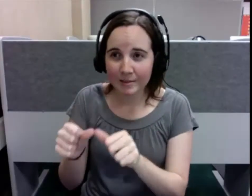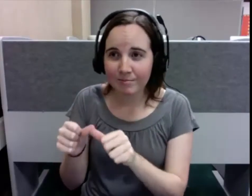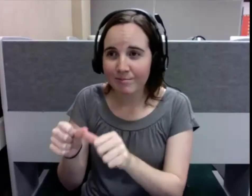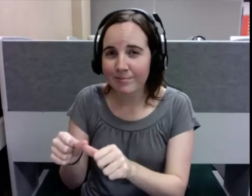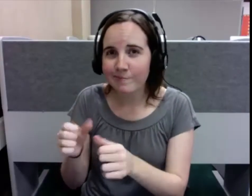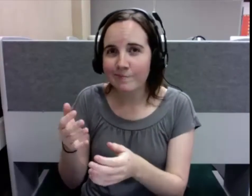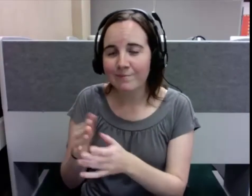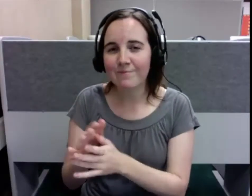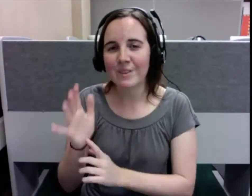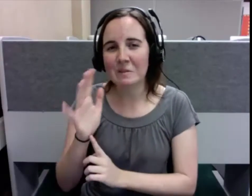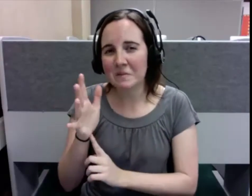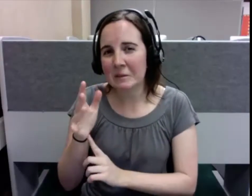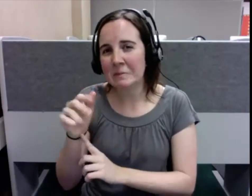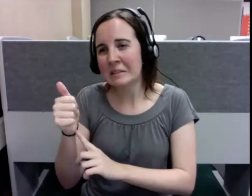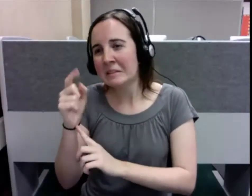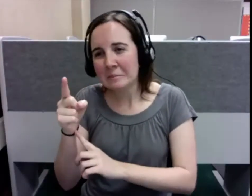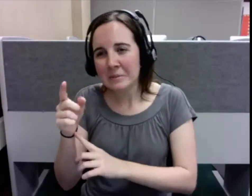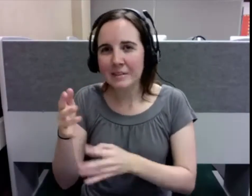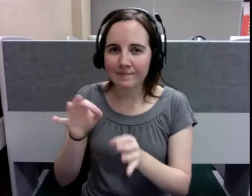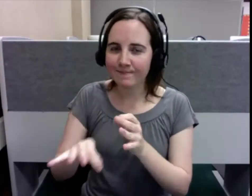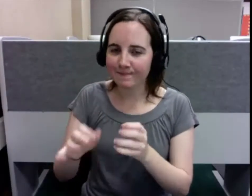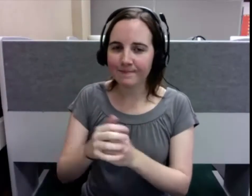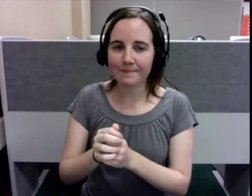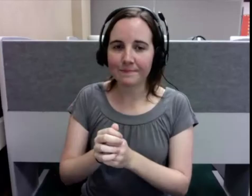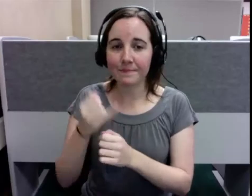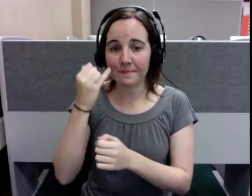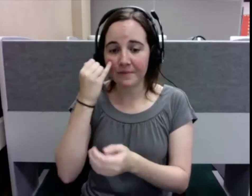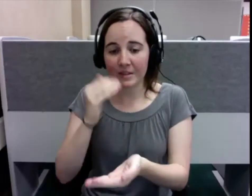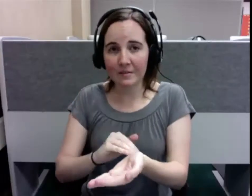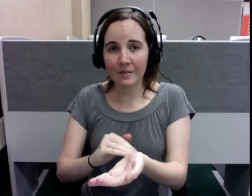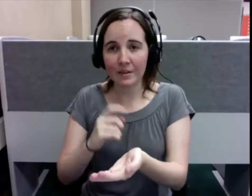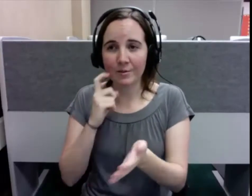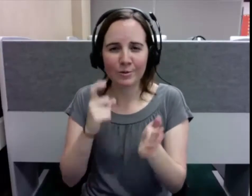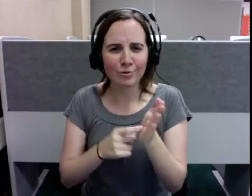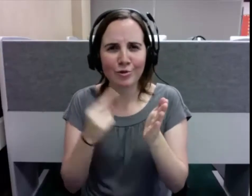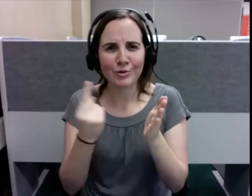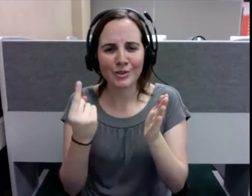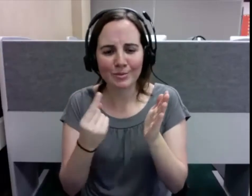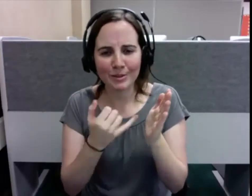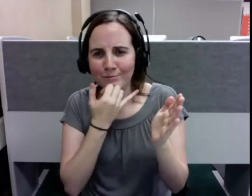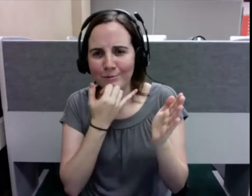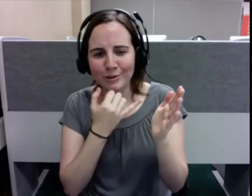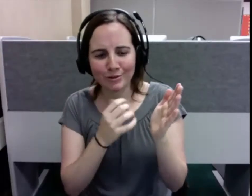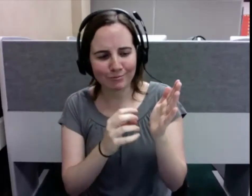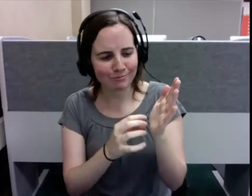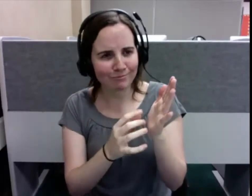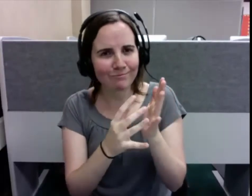5 and 10 minutes. And if the doctor takes any biopsies, if he gets in your esophagus or stomach, sees some